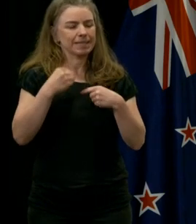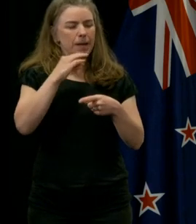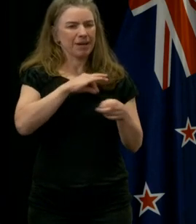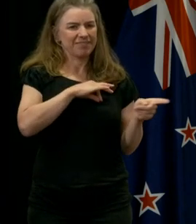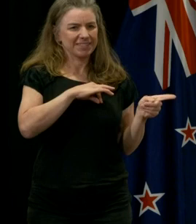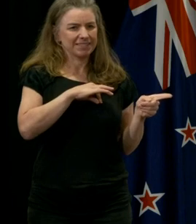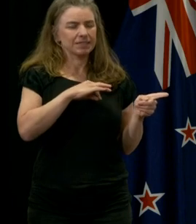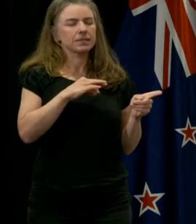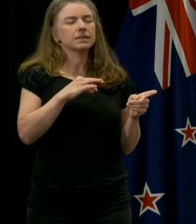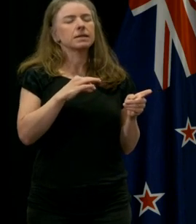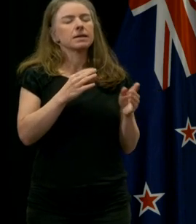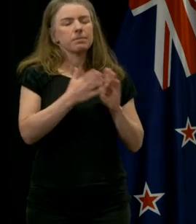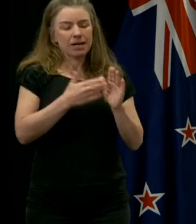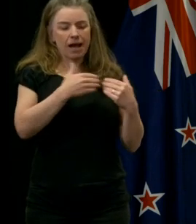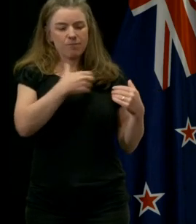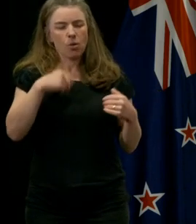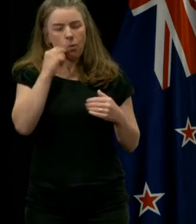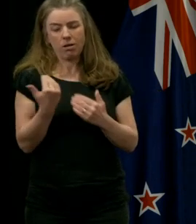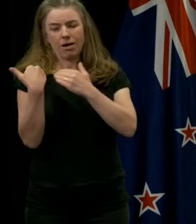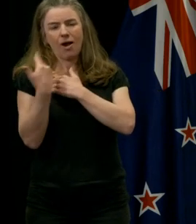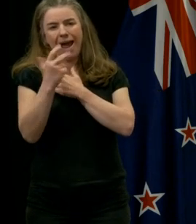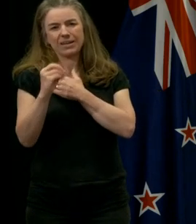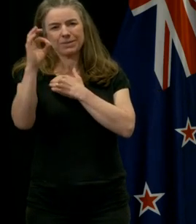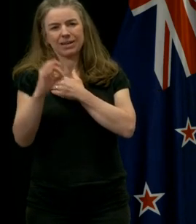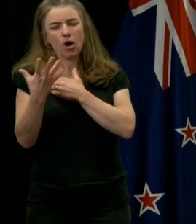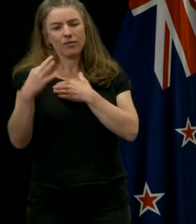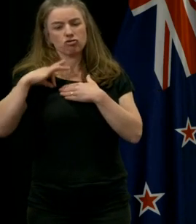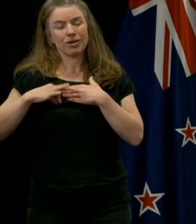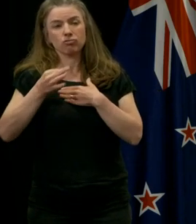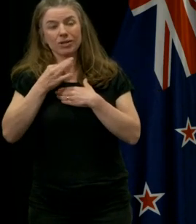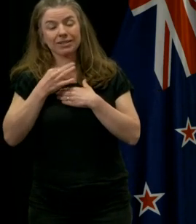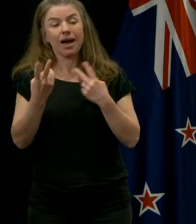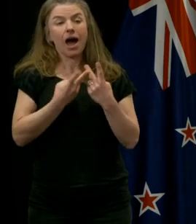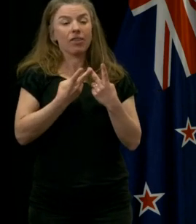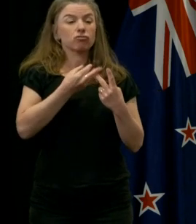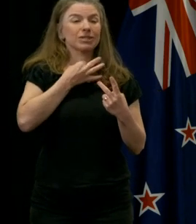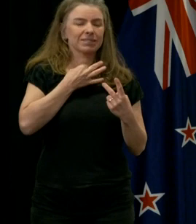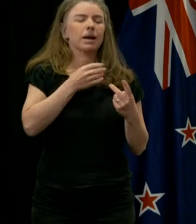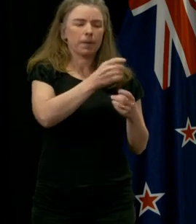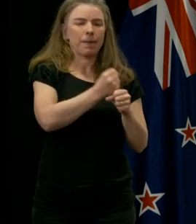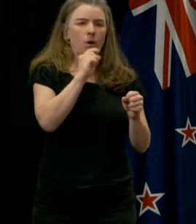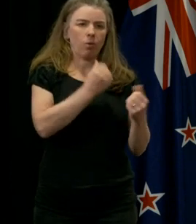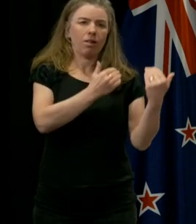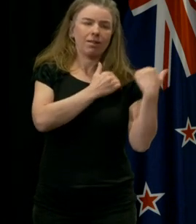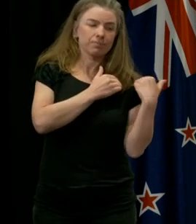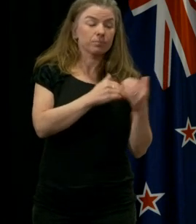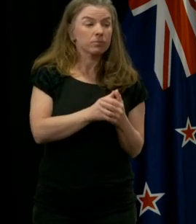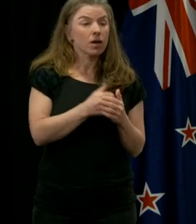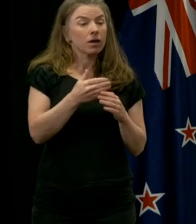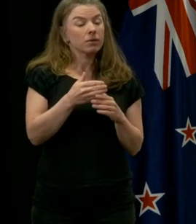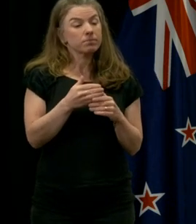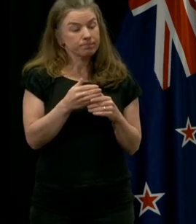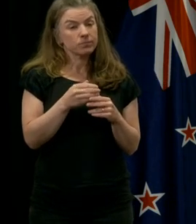carry 80% of the credit risk, and the remainder will be carried by banks. Just before we go on to questions,